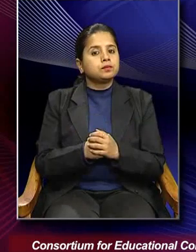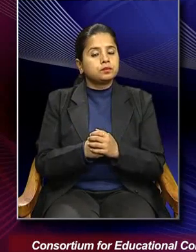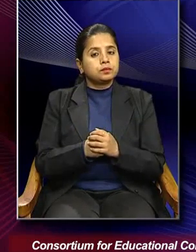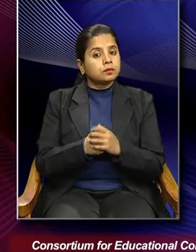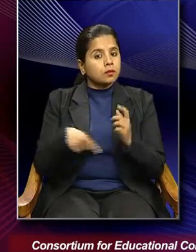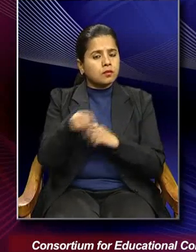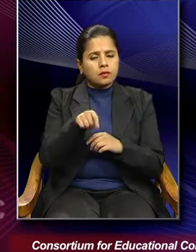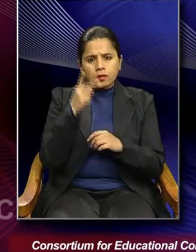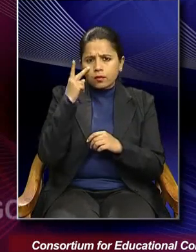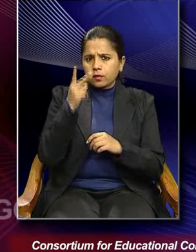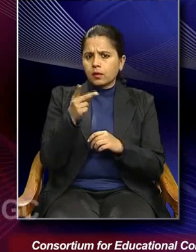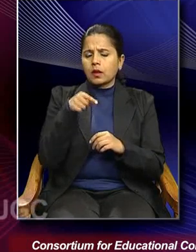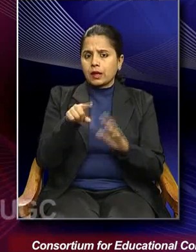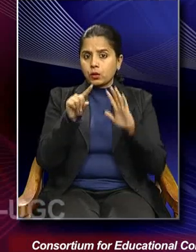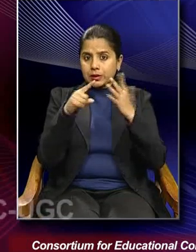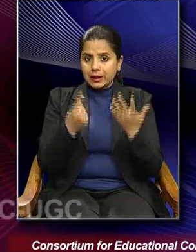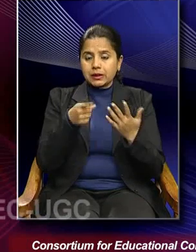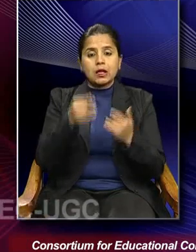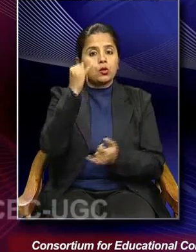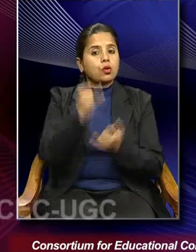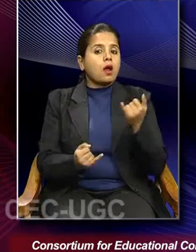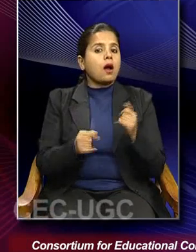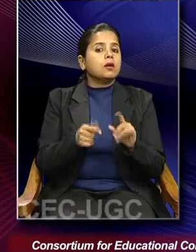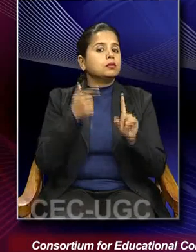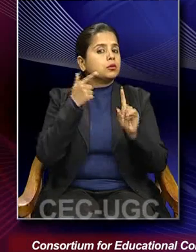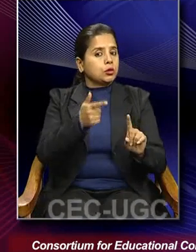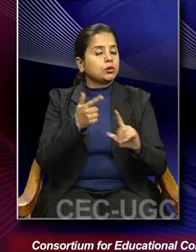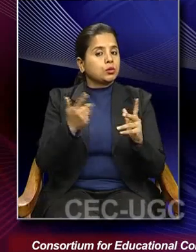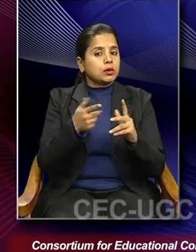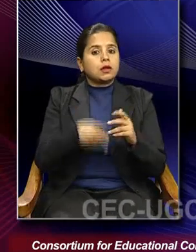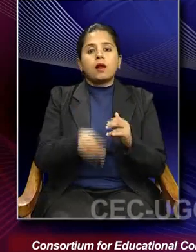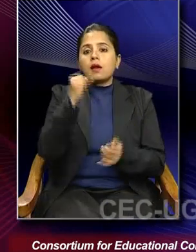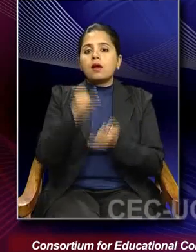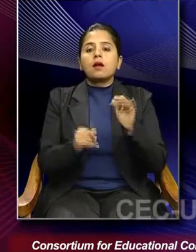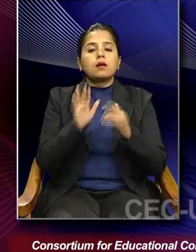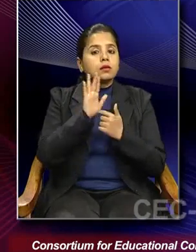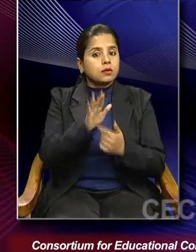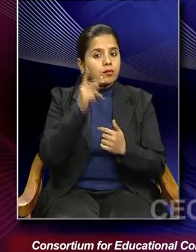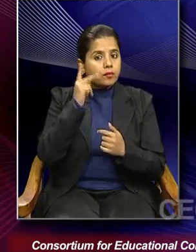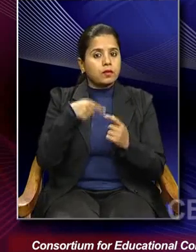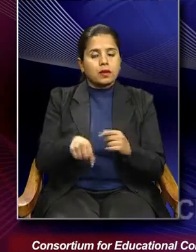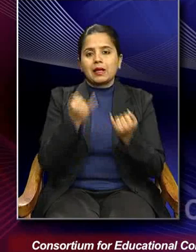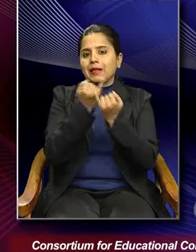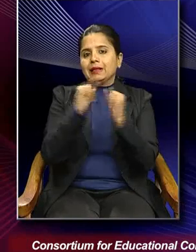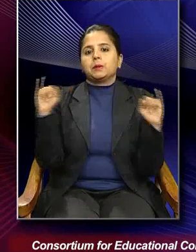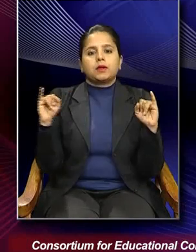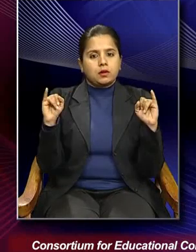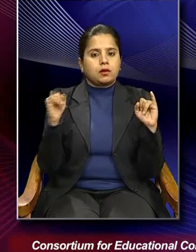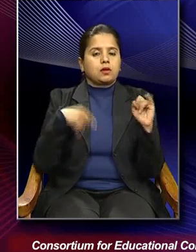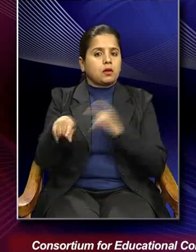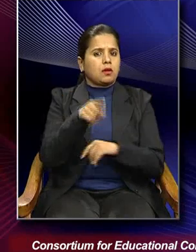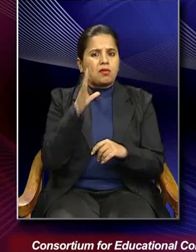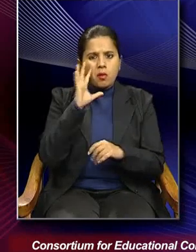So, the last criteria or last axiom is independence of